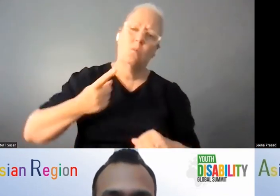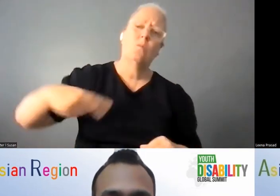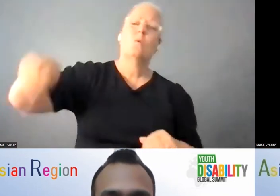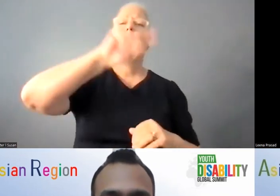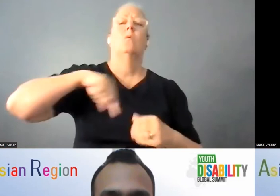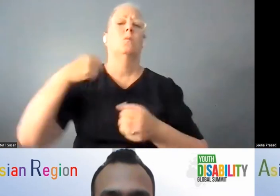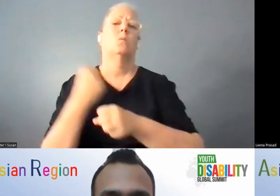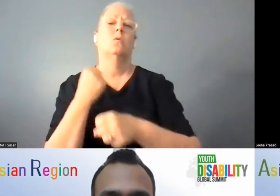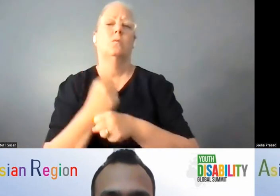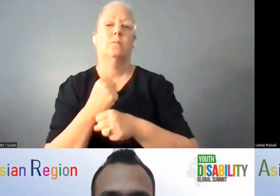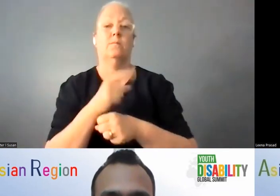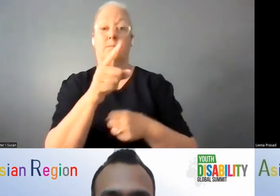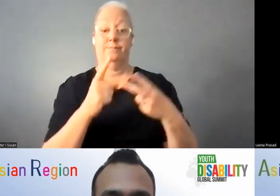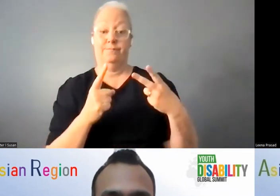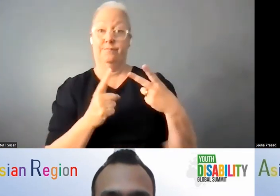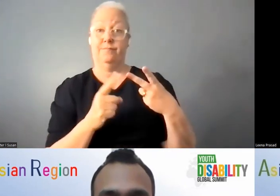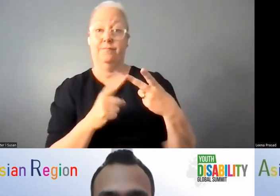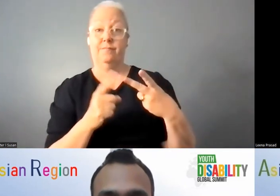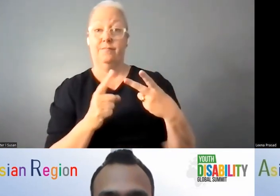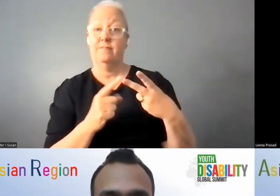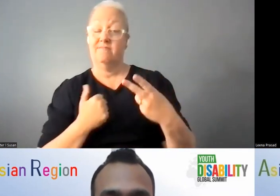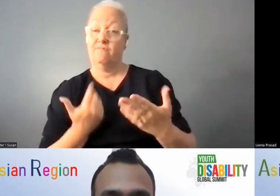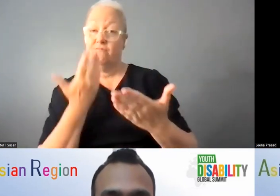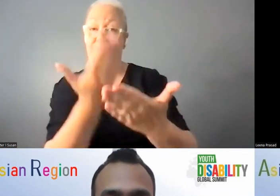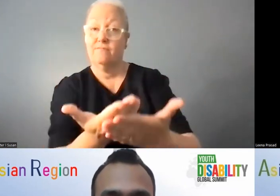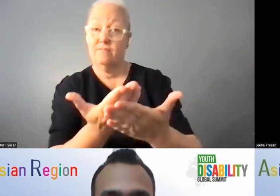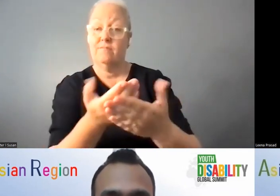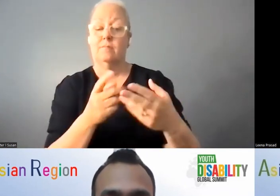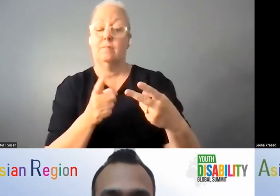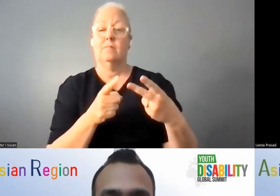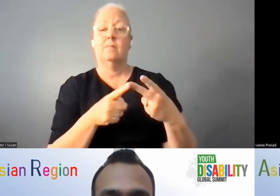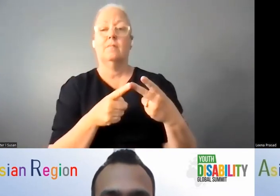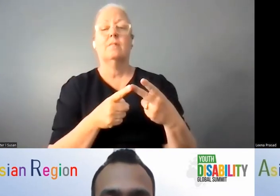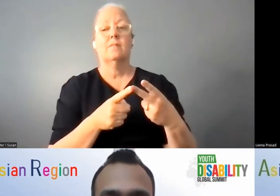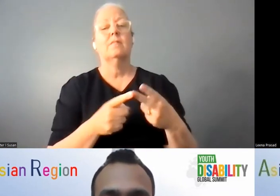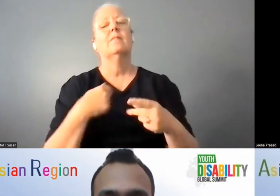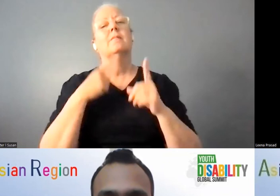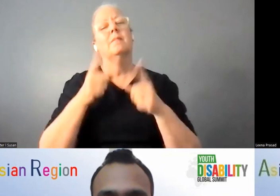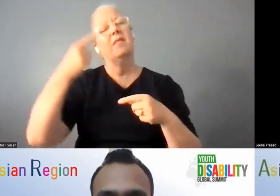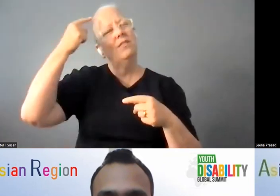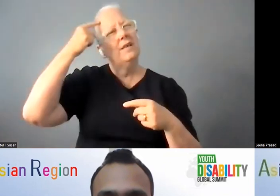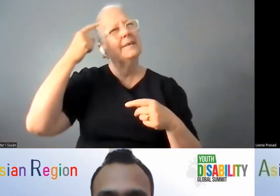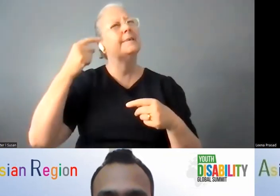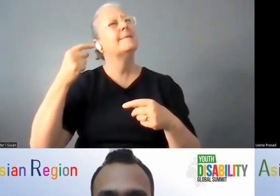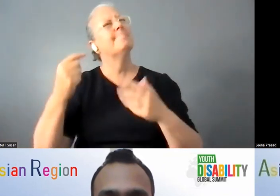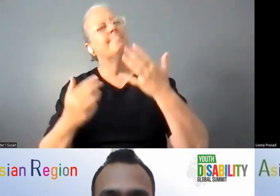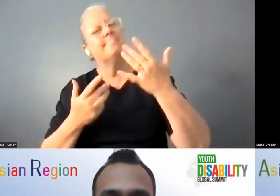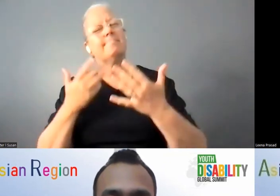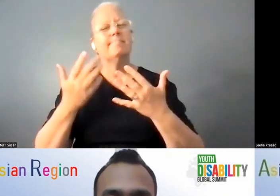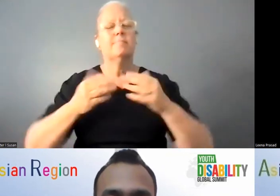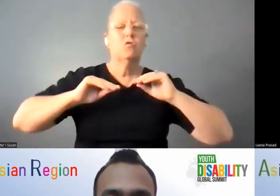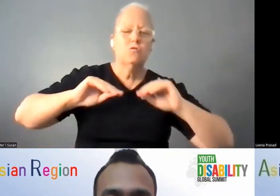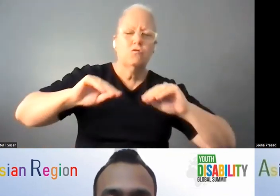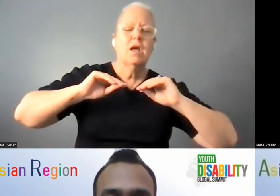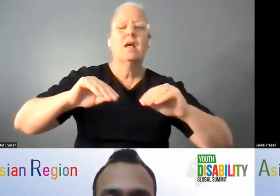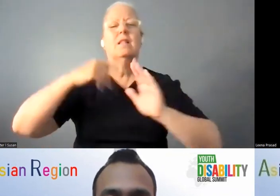The second recommendation that we'd like to make is that we need to come up with, you know, some structured training programs